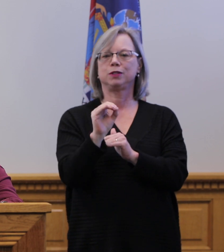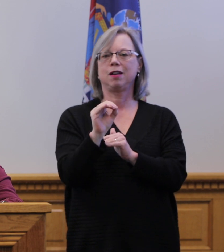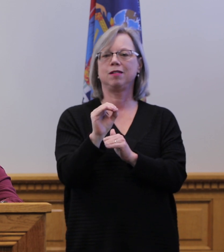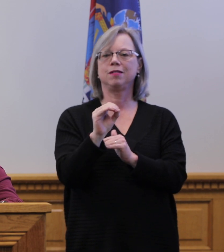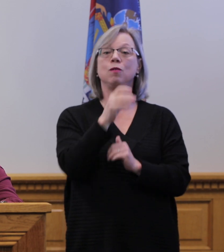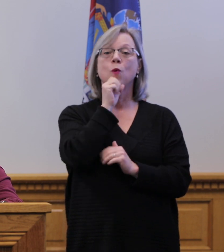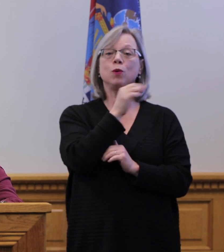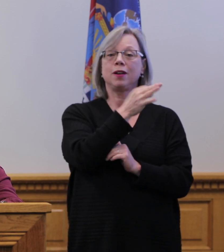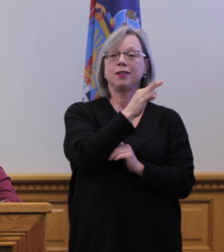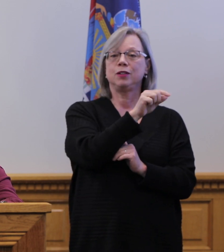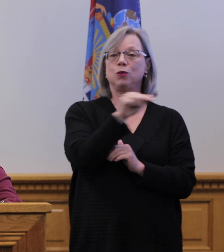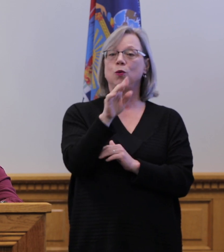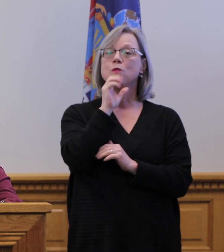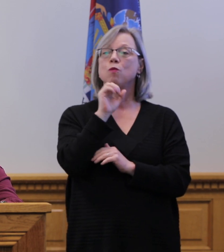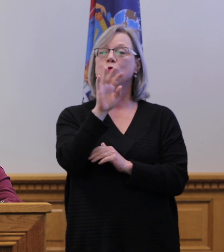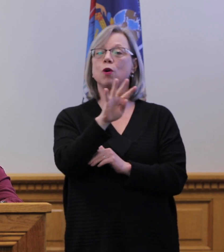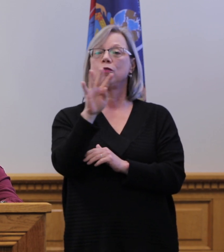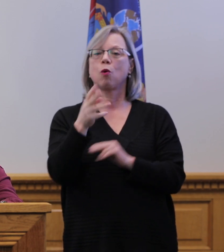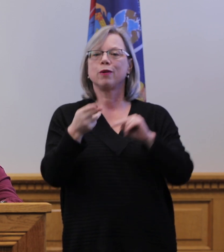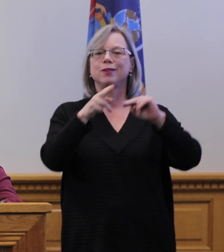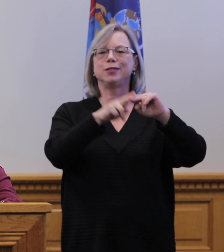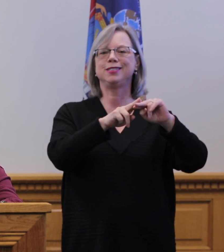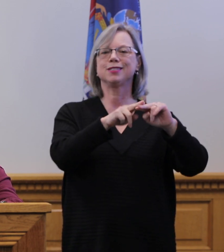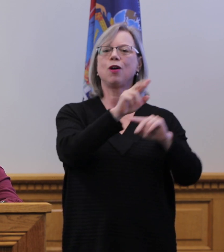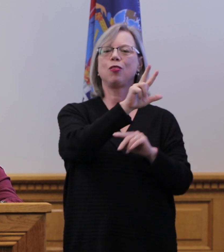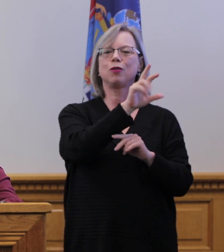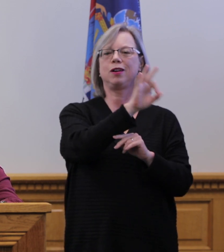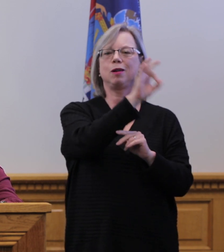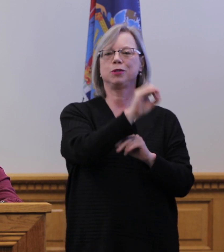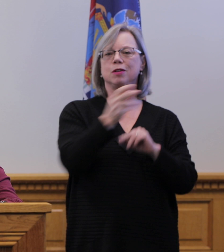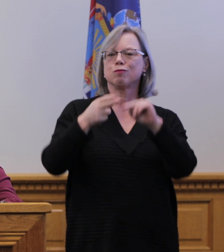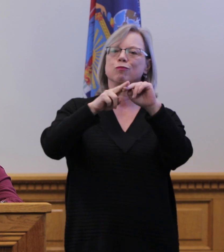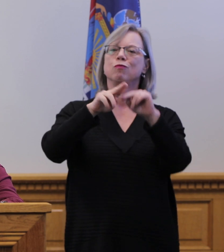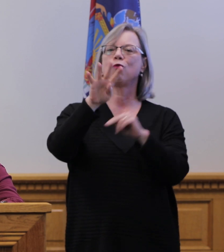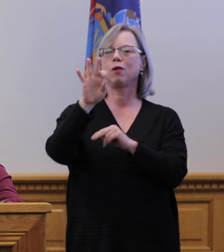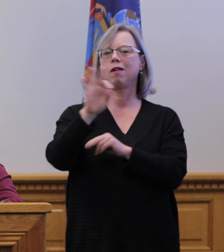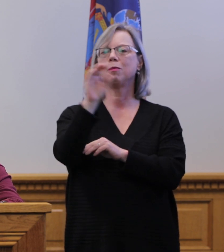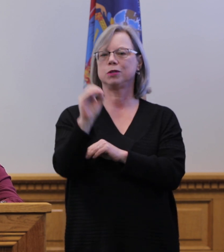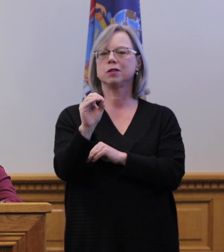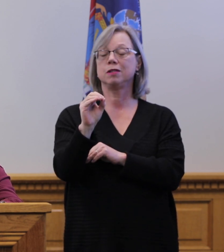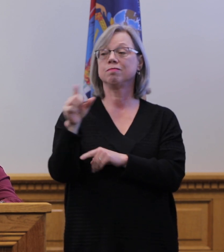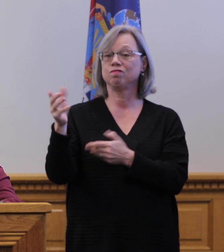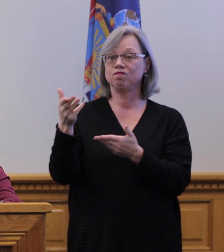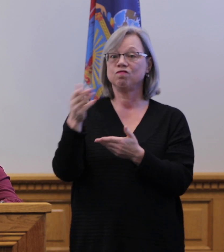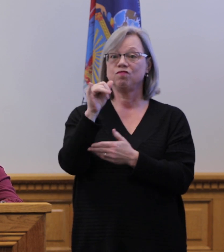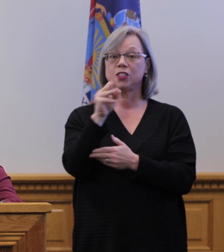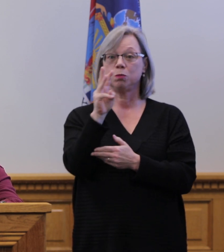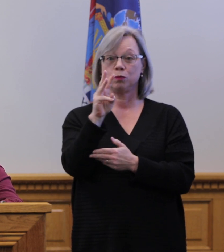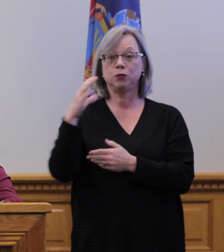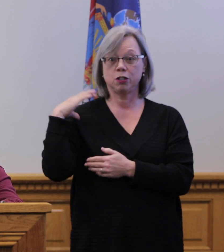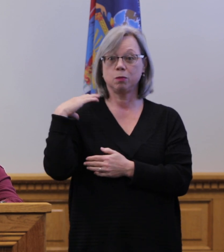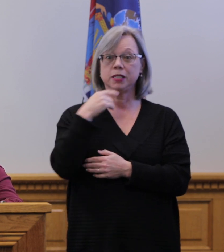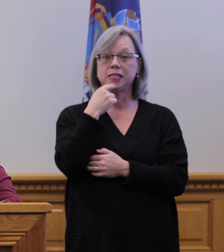to 44-year-old age group increased from 39% to 49%. As the chairman said, vaccines are